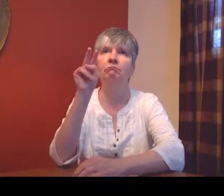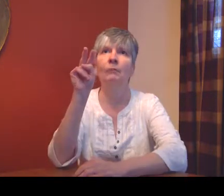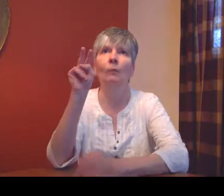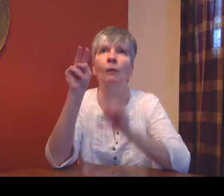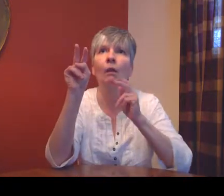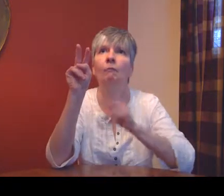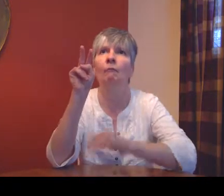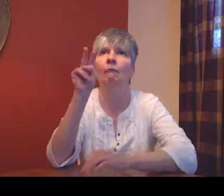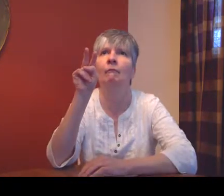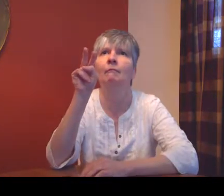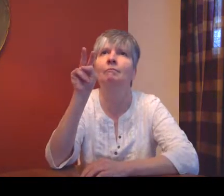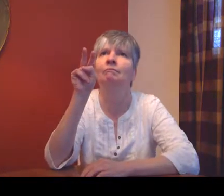heart.